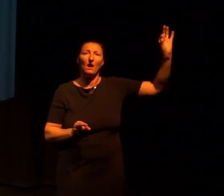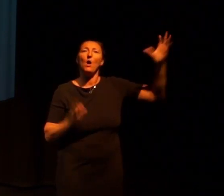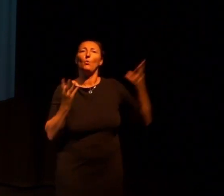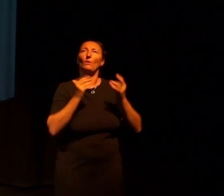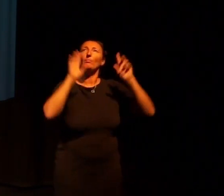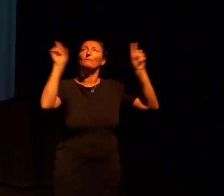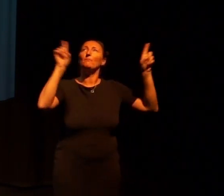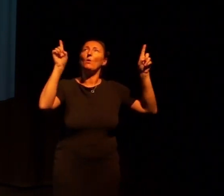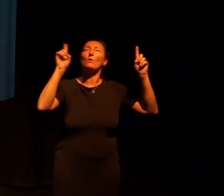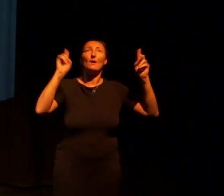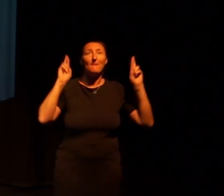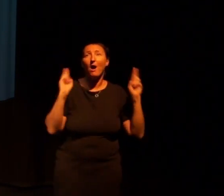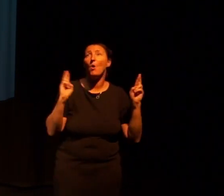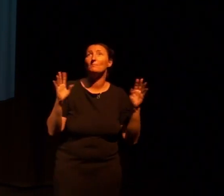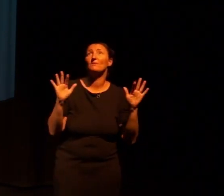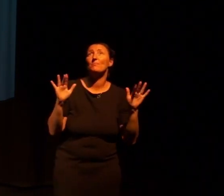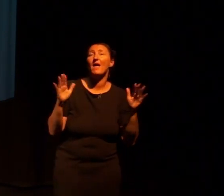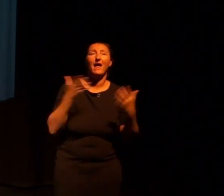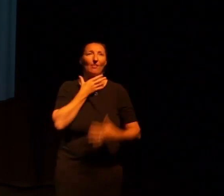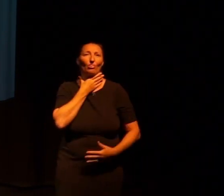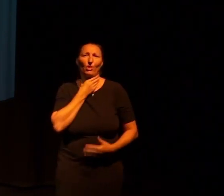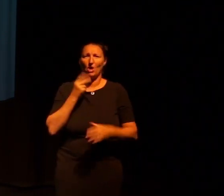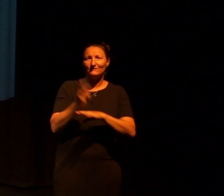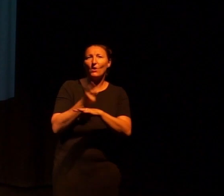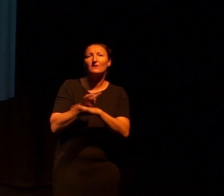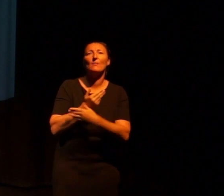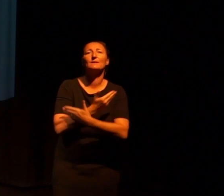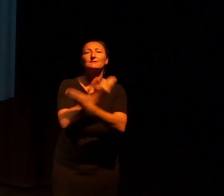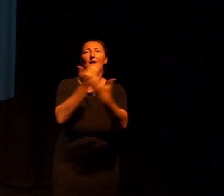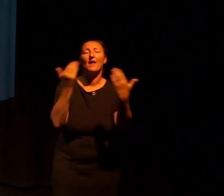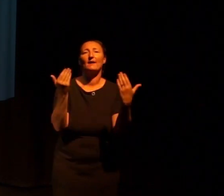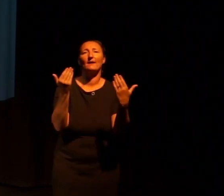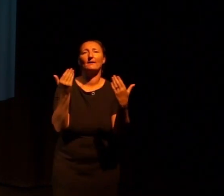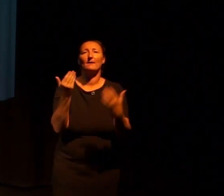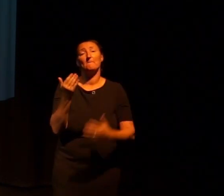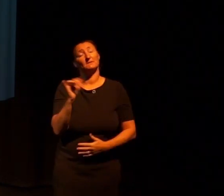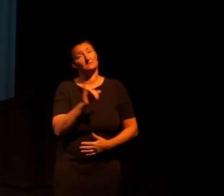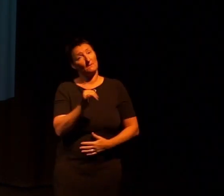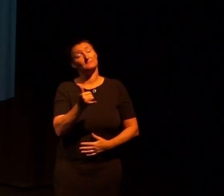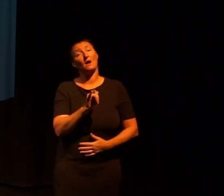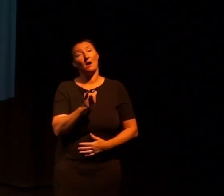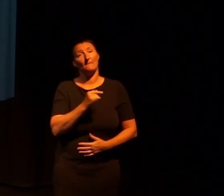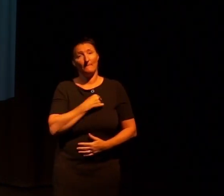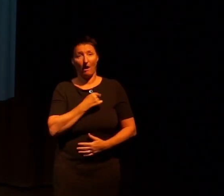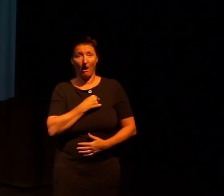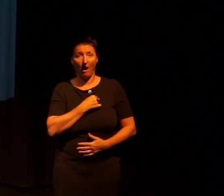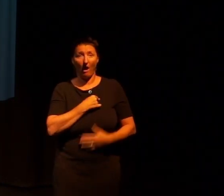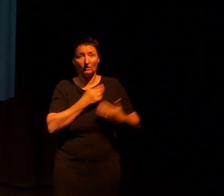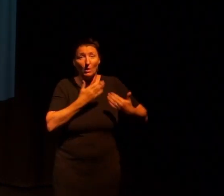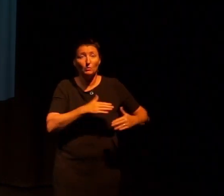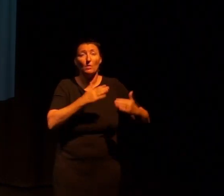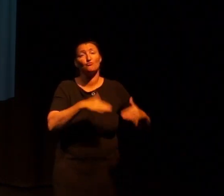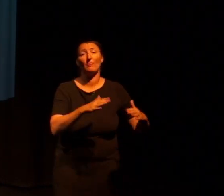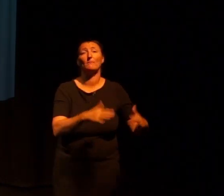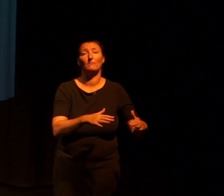hope and thirst for another day. But then sometimes my heart loses its